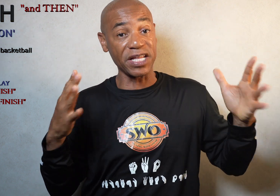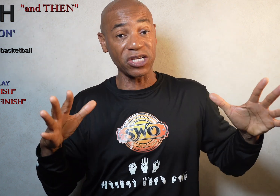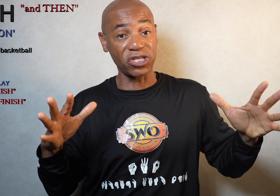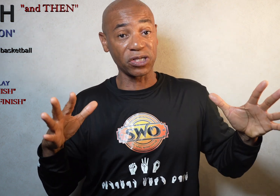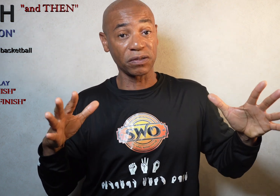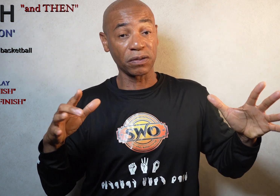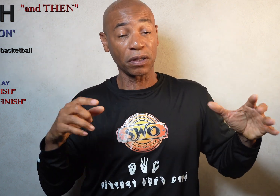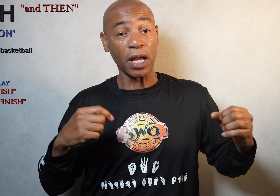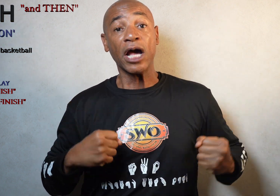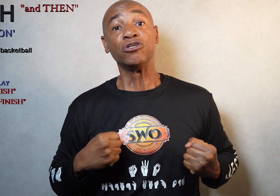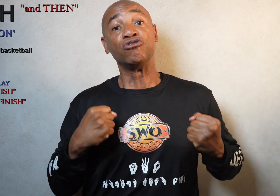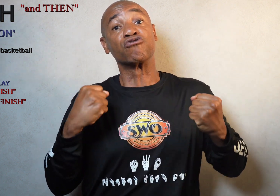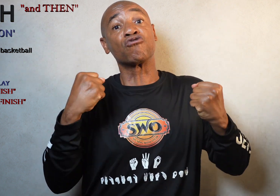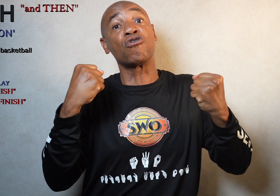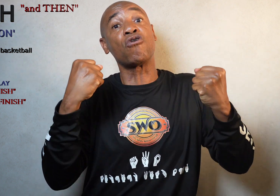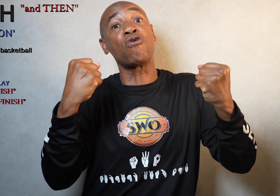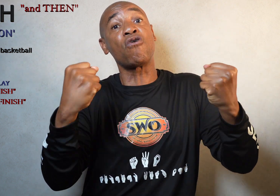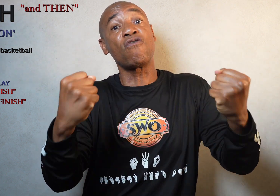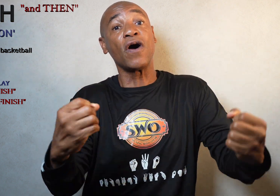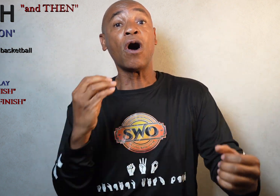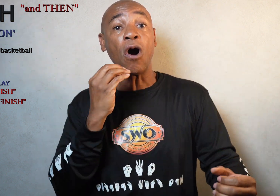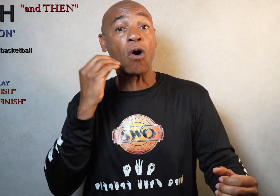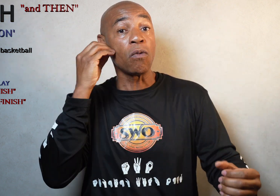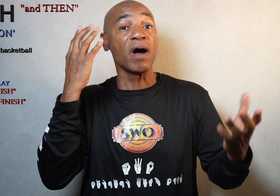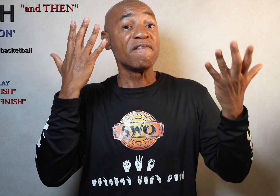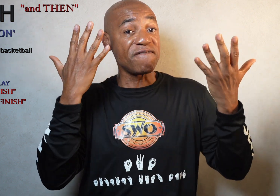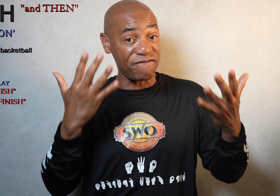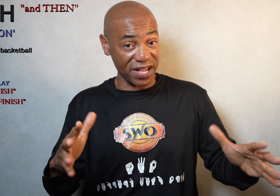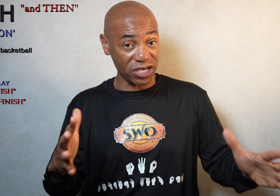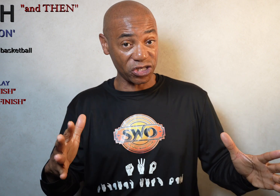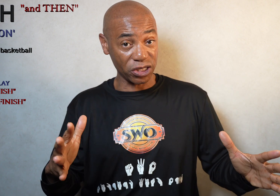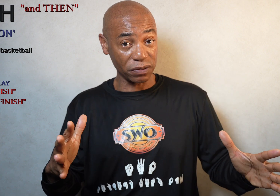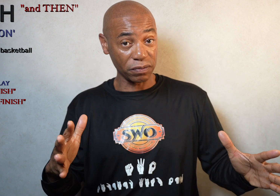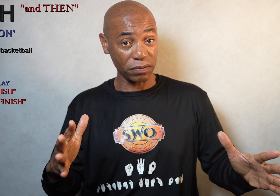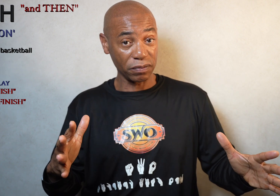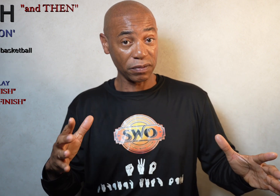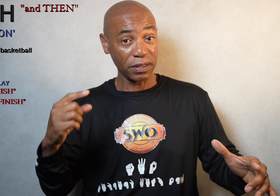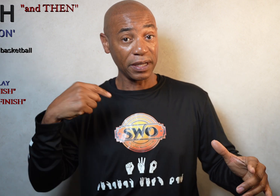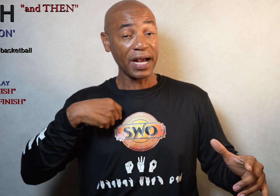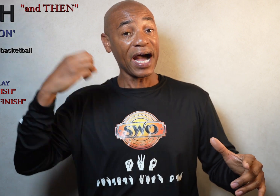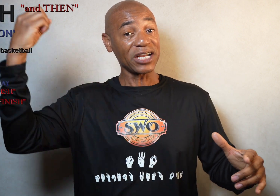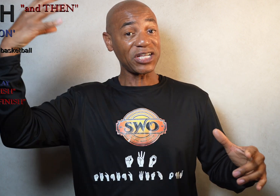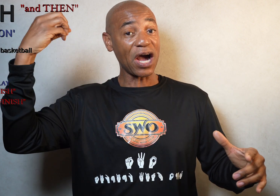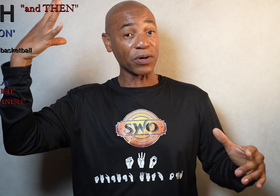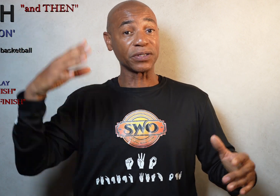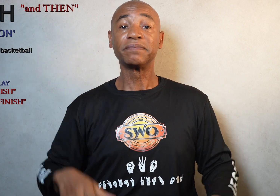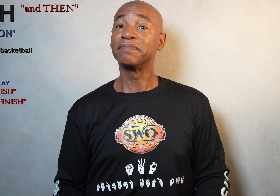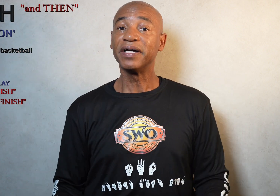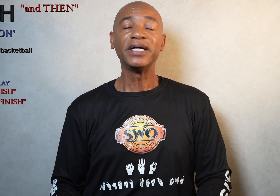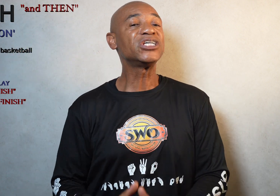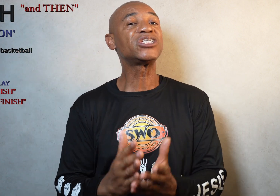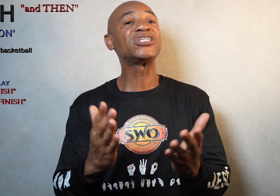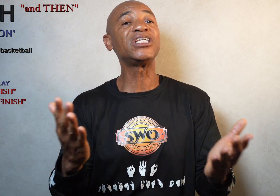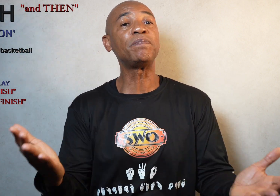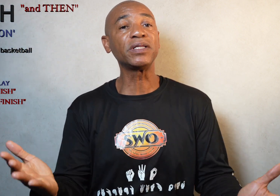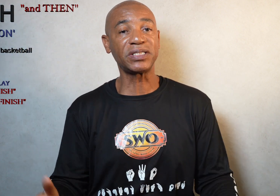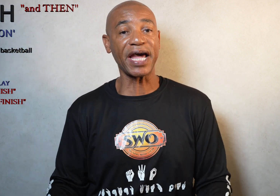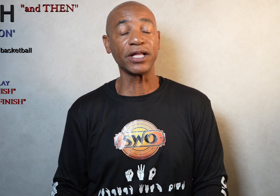finish, drove home, finish, I showered. Just as simple as that.